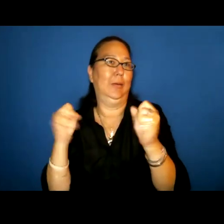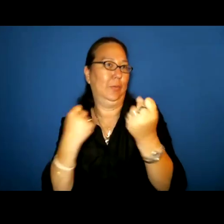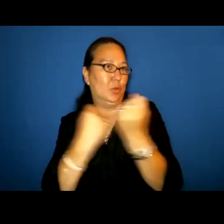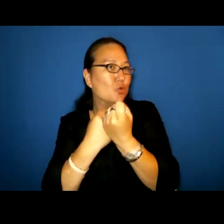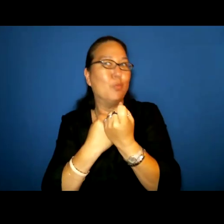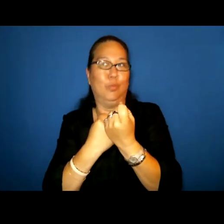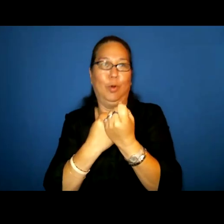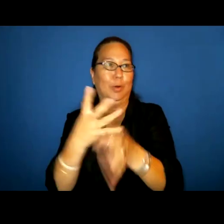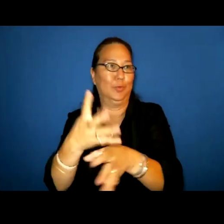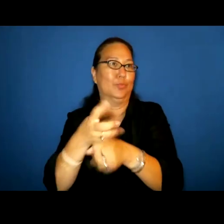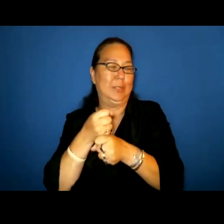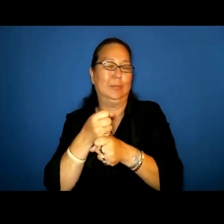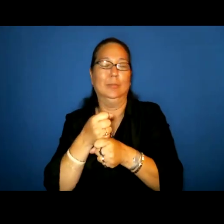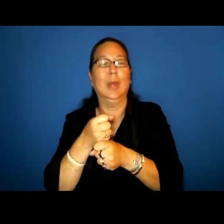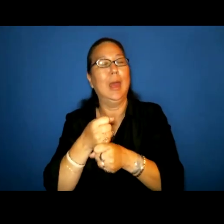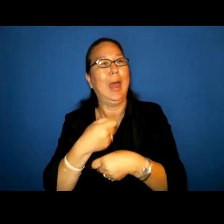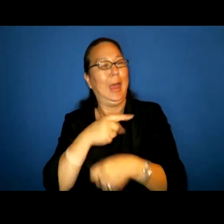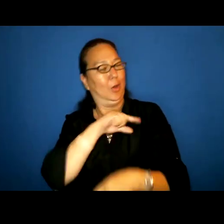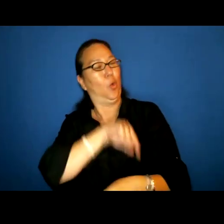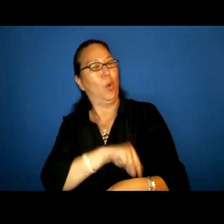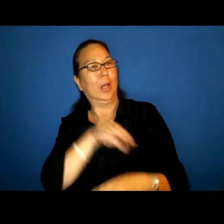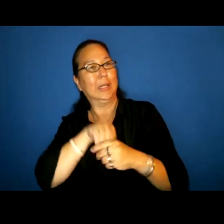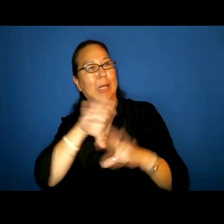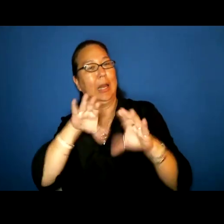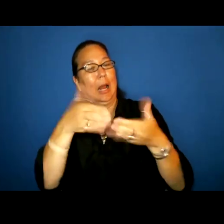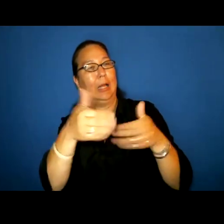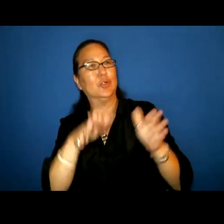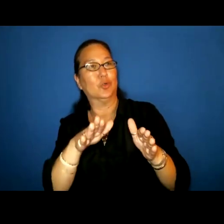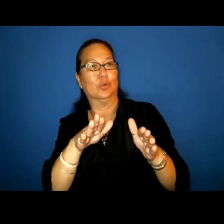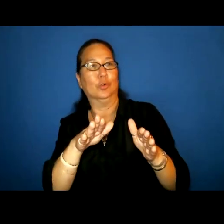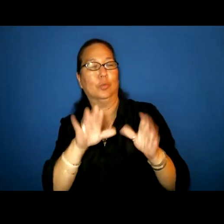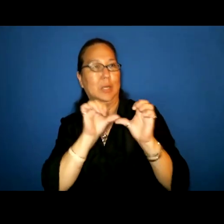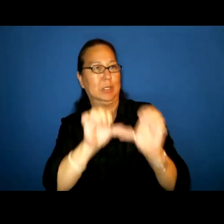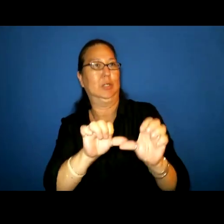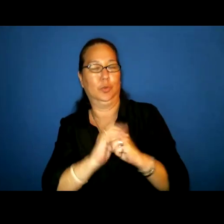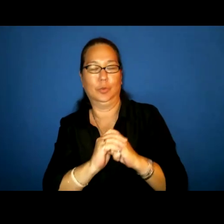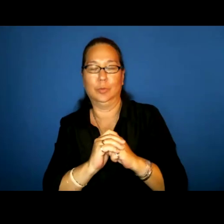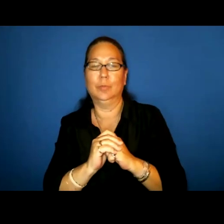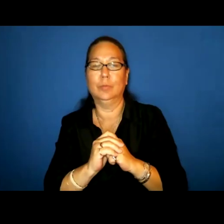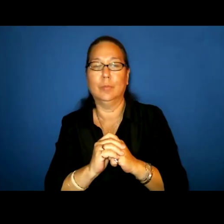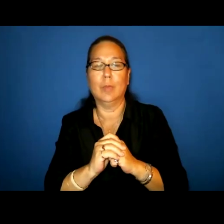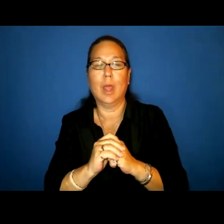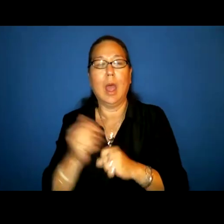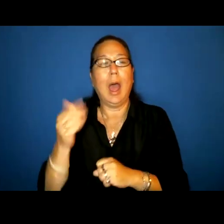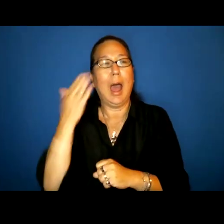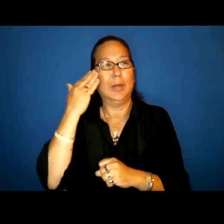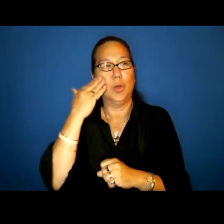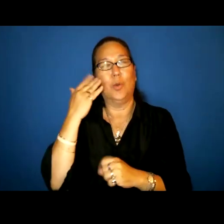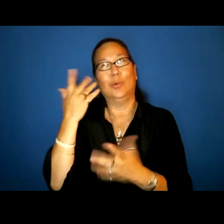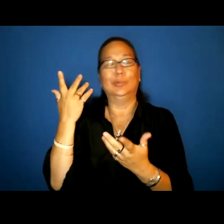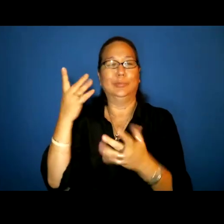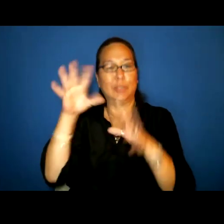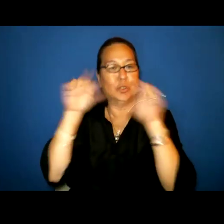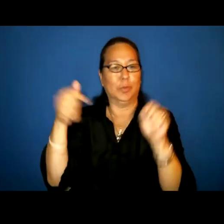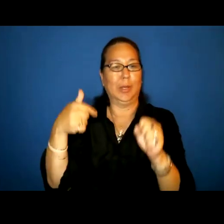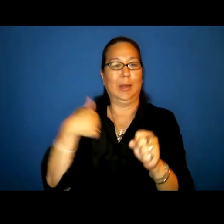quality of learning in the classroom and beyond. I think the superintendent and I have had this conversation a lot of times that, in fact, the